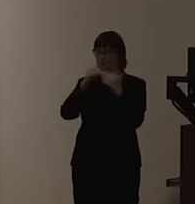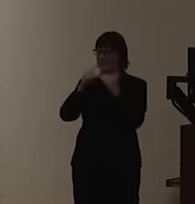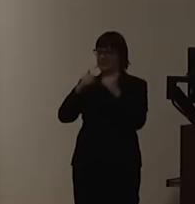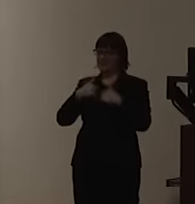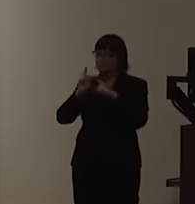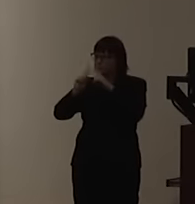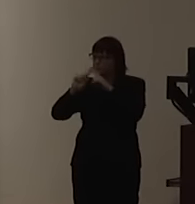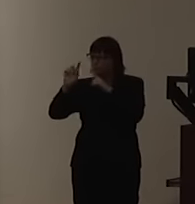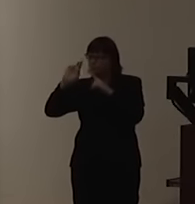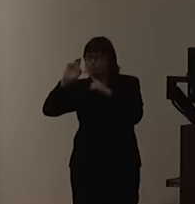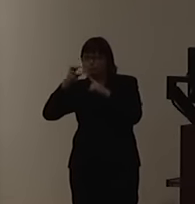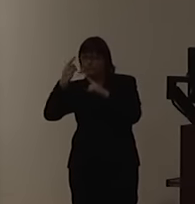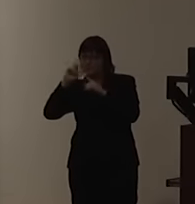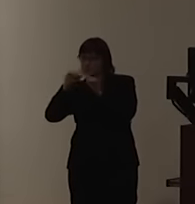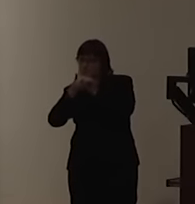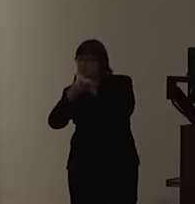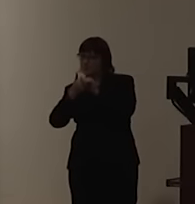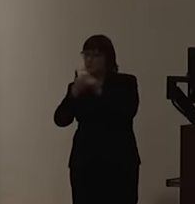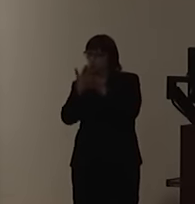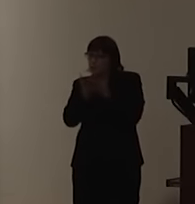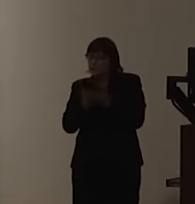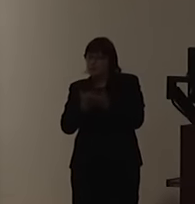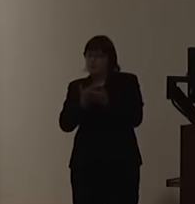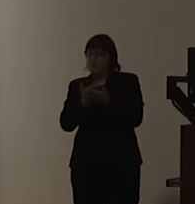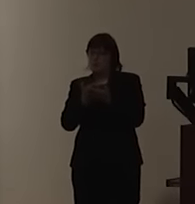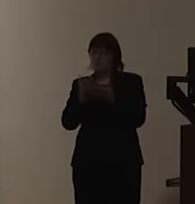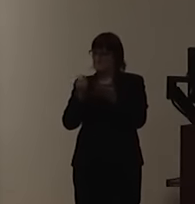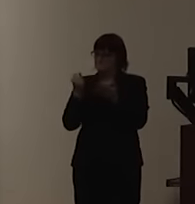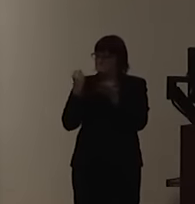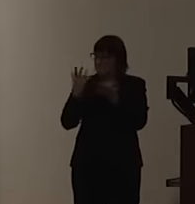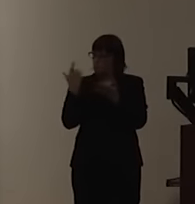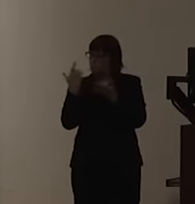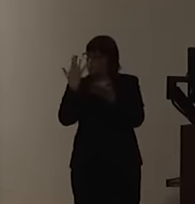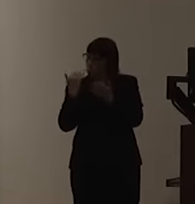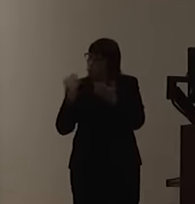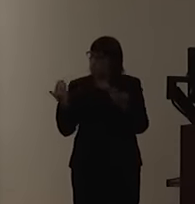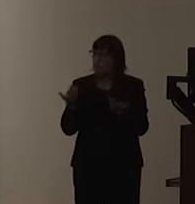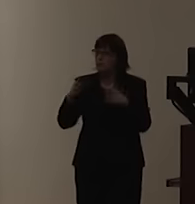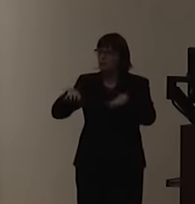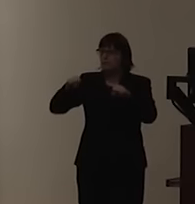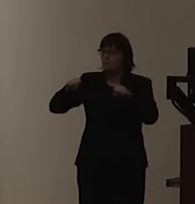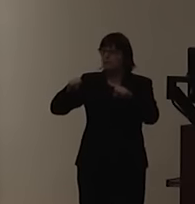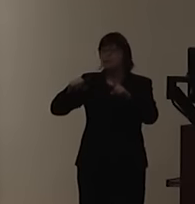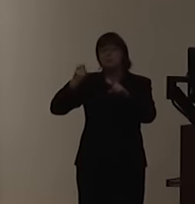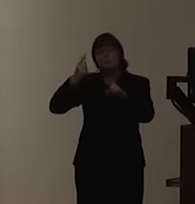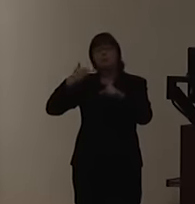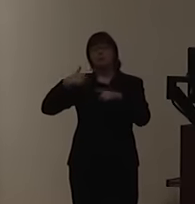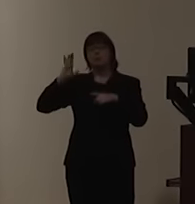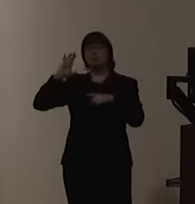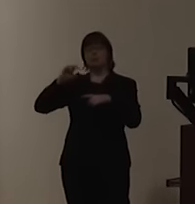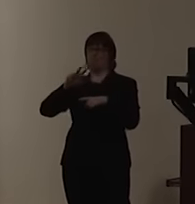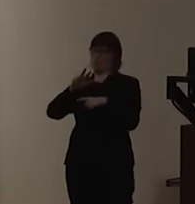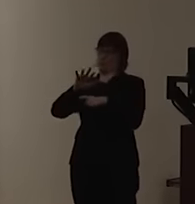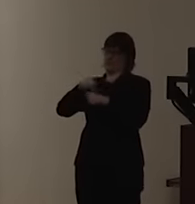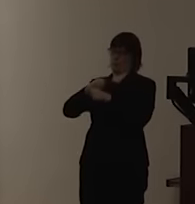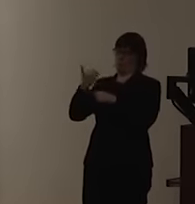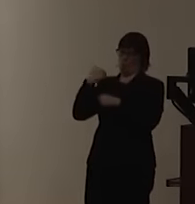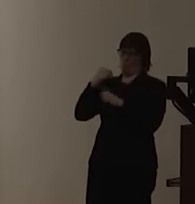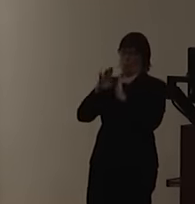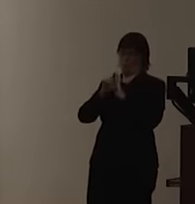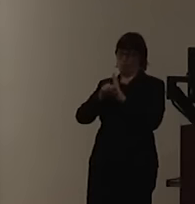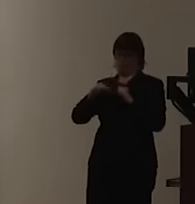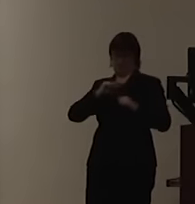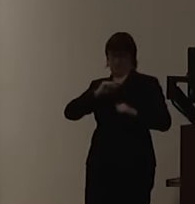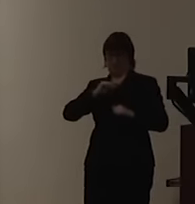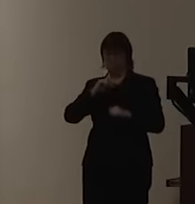doing when you fight for this, as many of you know, because in contrast to when I was an undergraduate 35 years ago, a lot